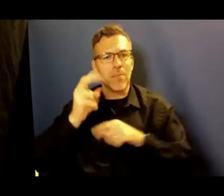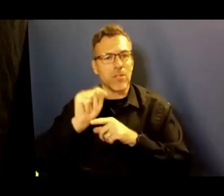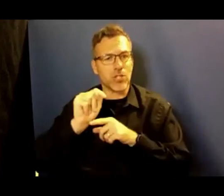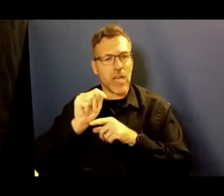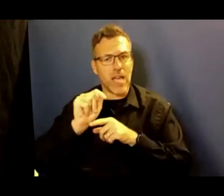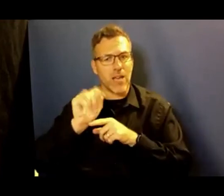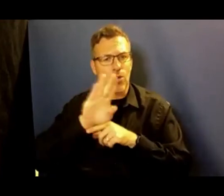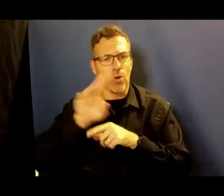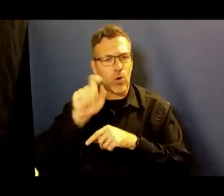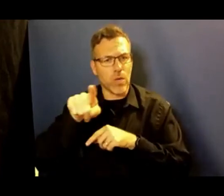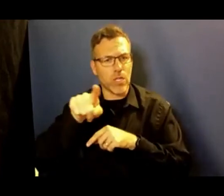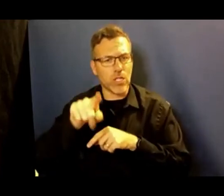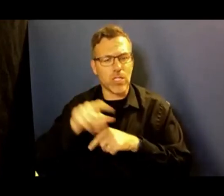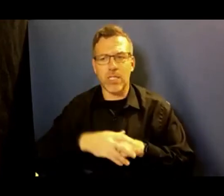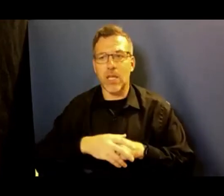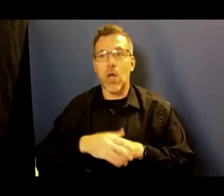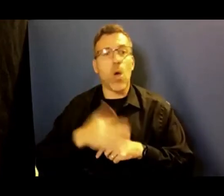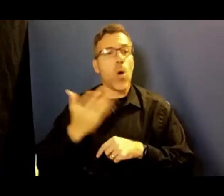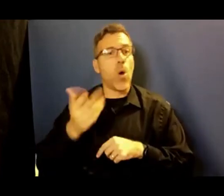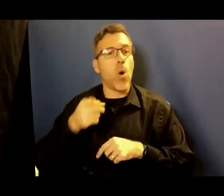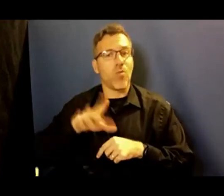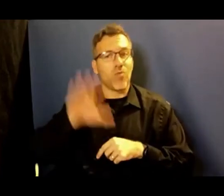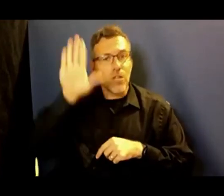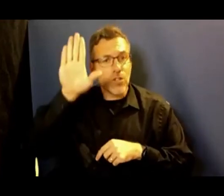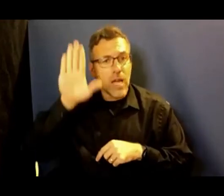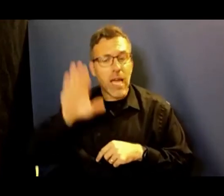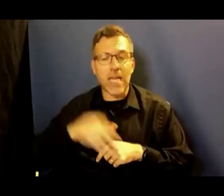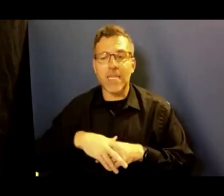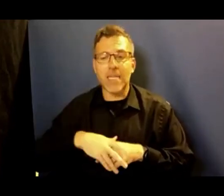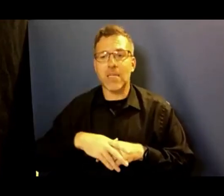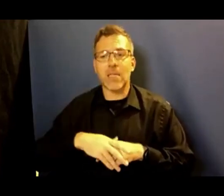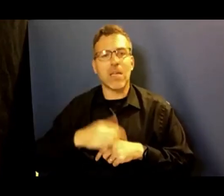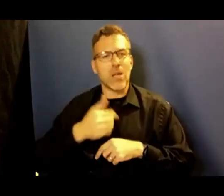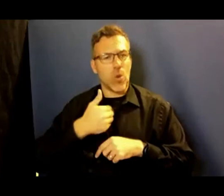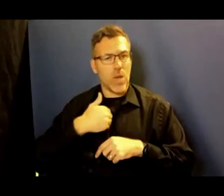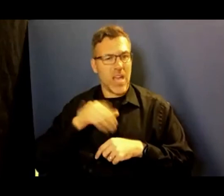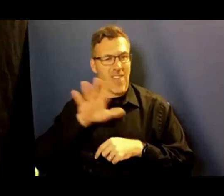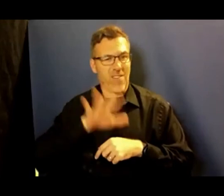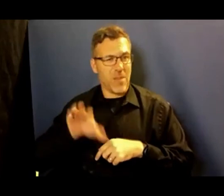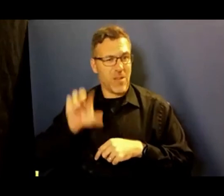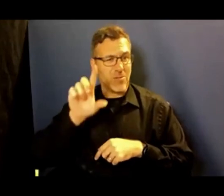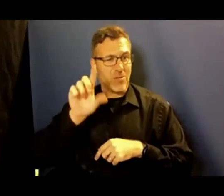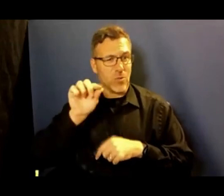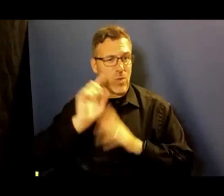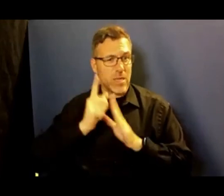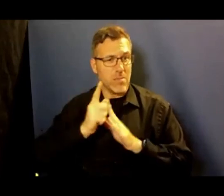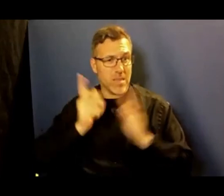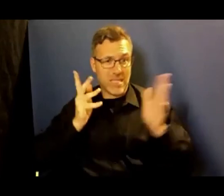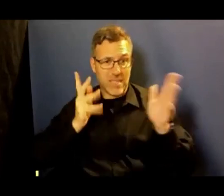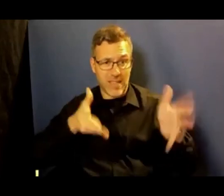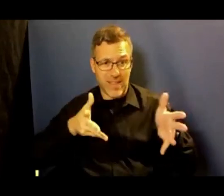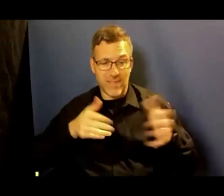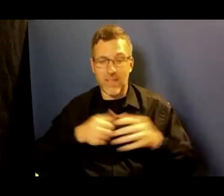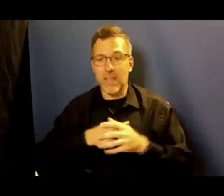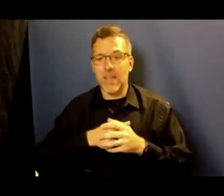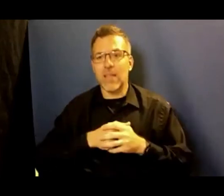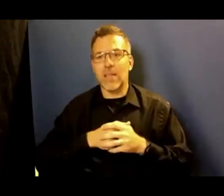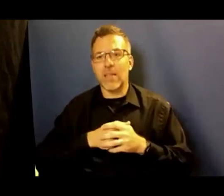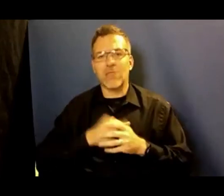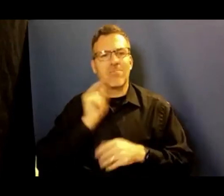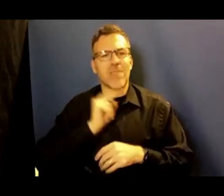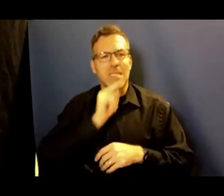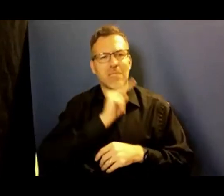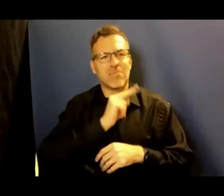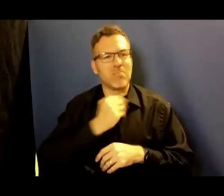or write into the chat, I have a question, and we will call on you. We have about 20 minutes left for sure. I have 2 or 3